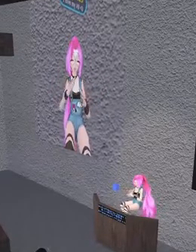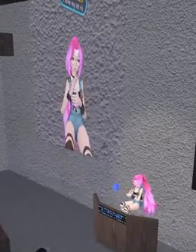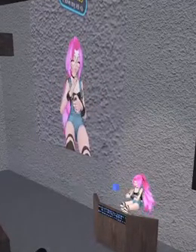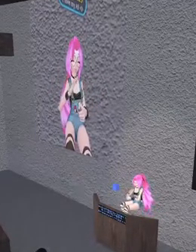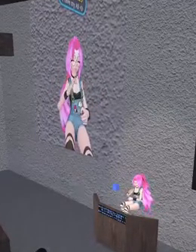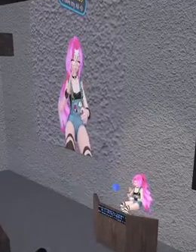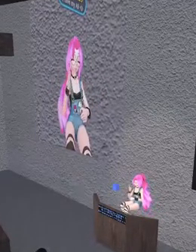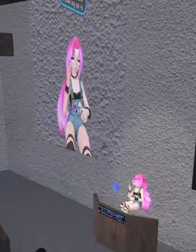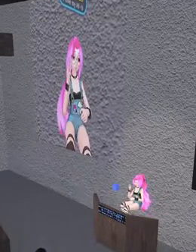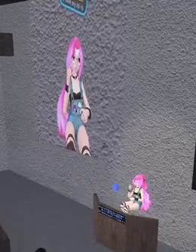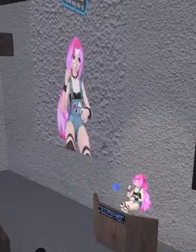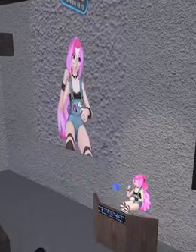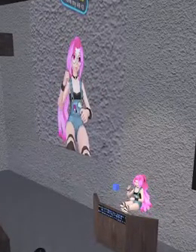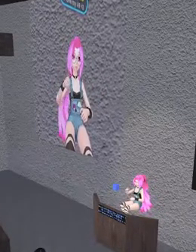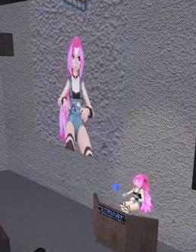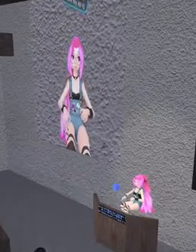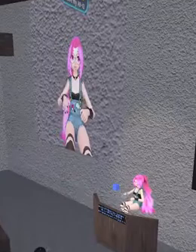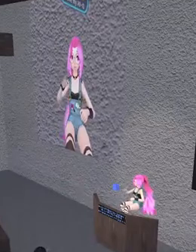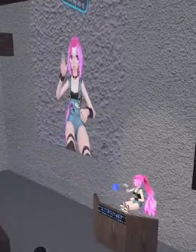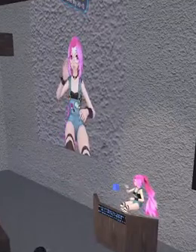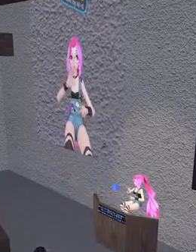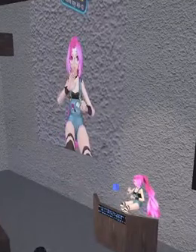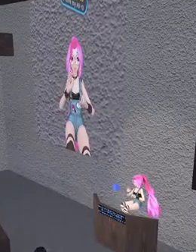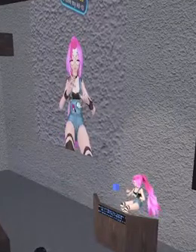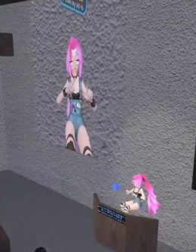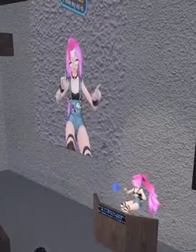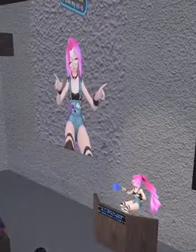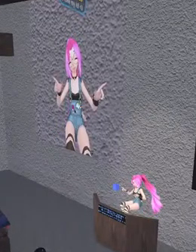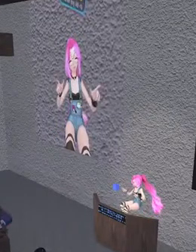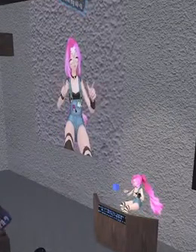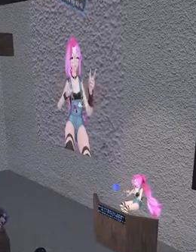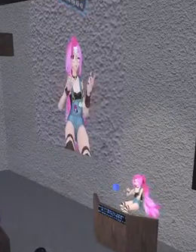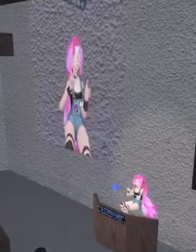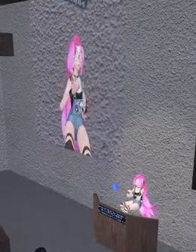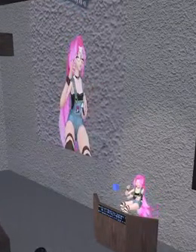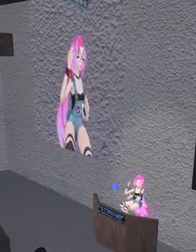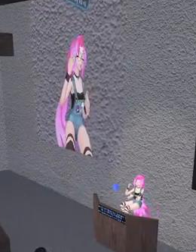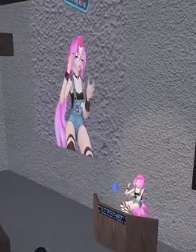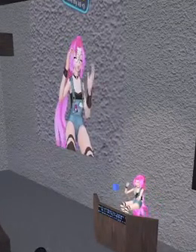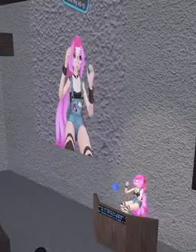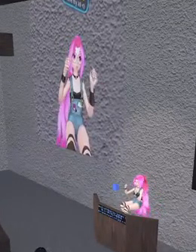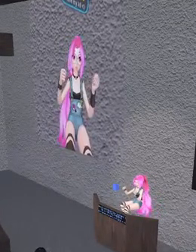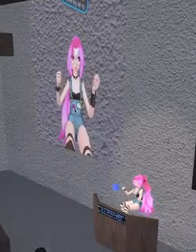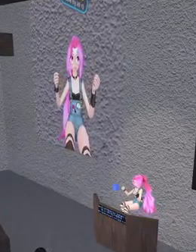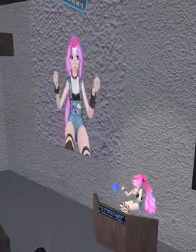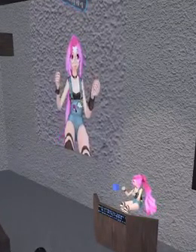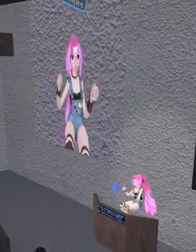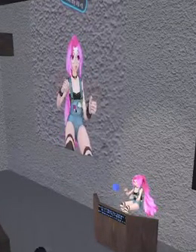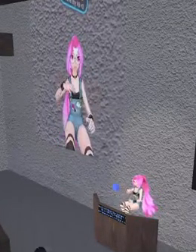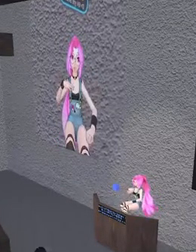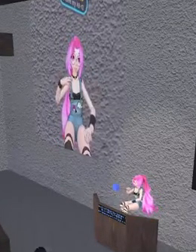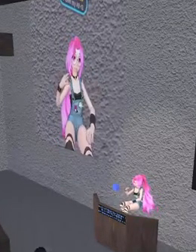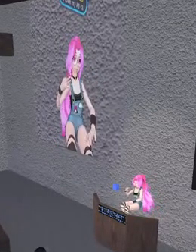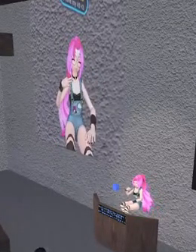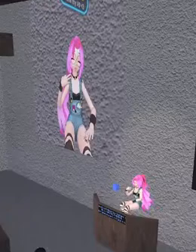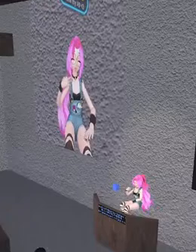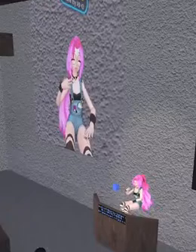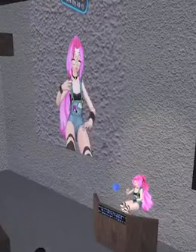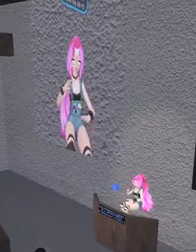are fluent and highly experienced and grew up in the language and the culture. So that's why we're teaching. And we're also all